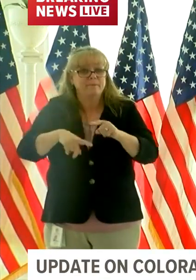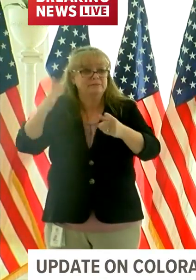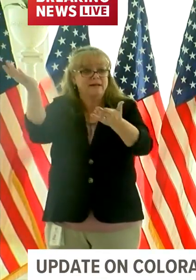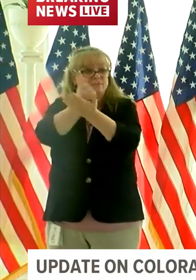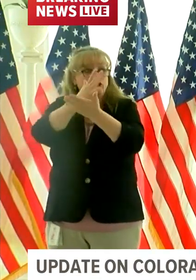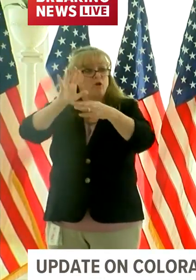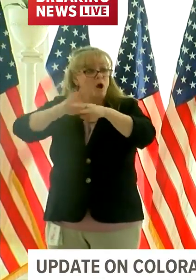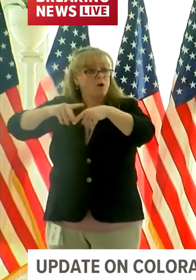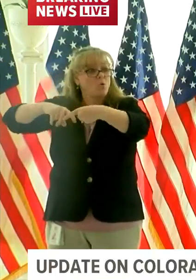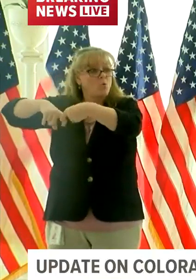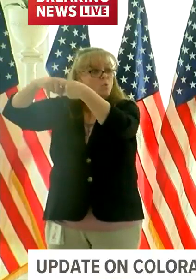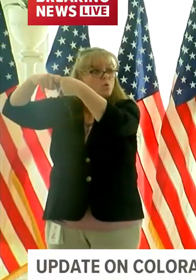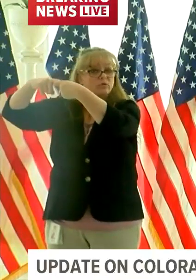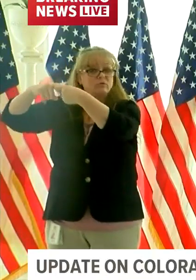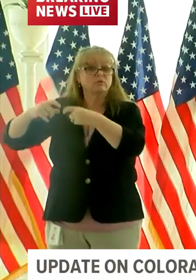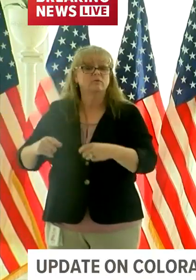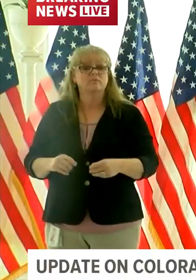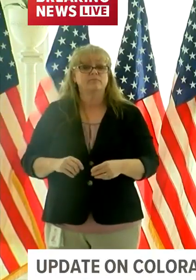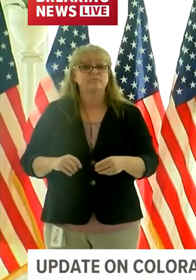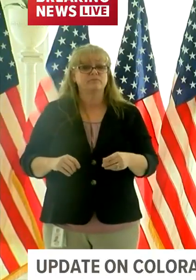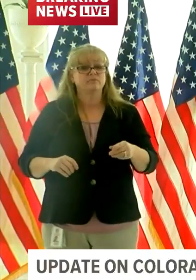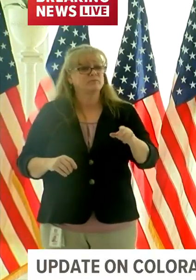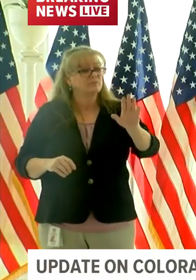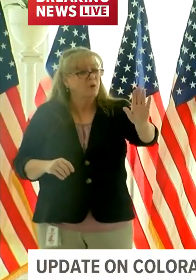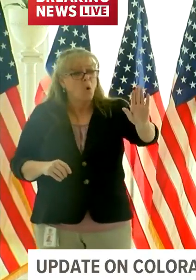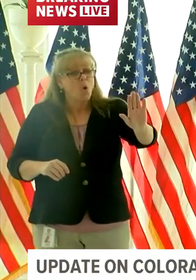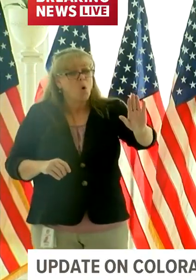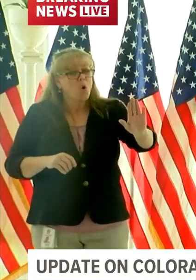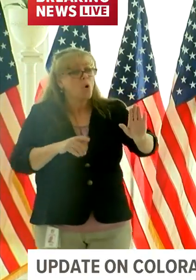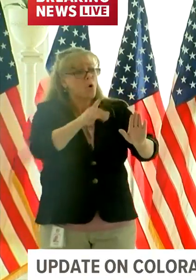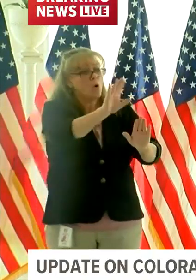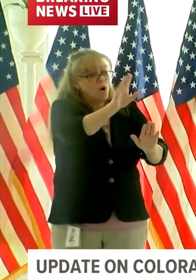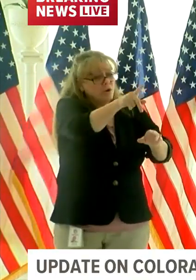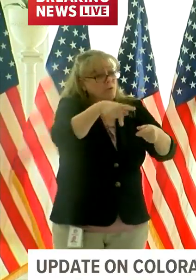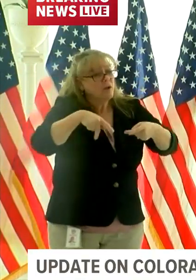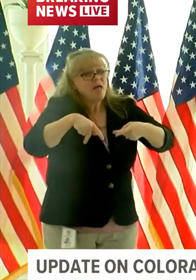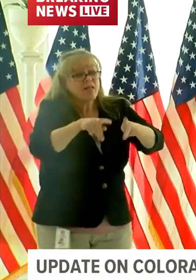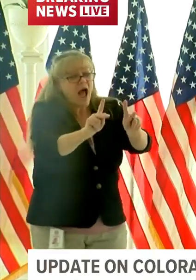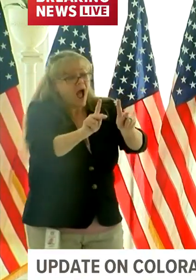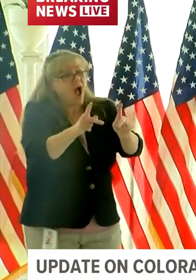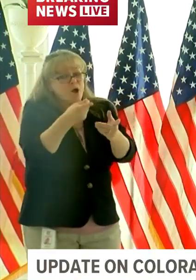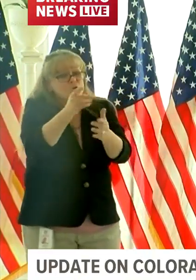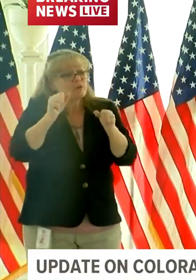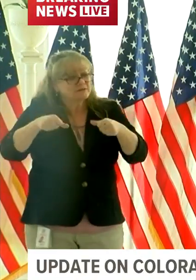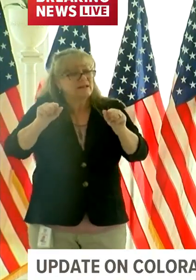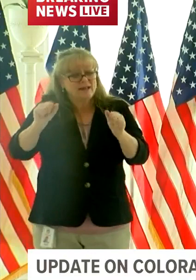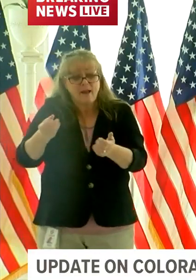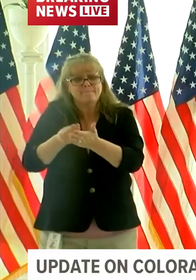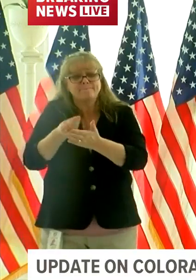remotely. Closings can be attended in person. Houses can be bought or sold.